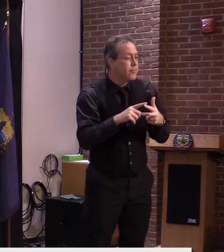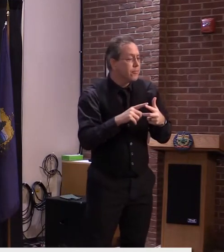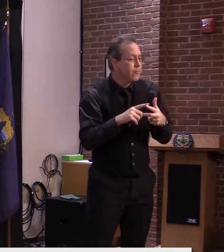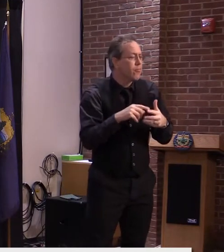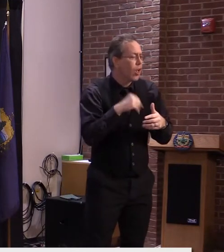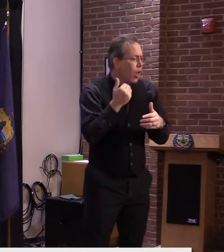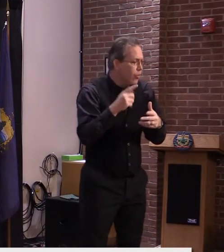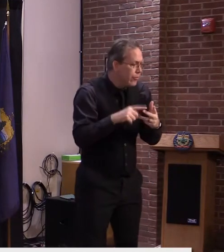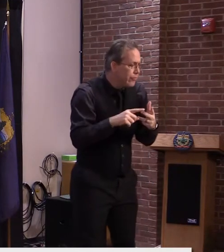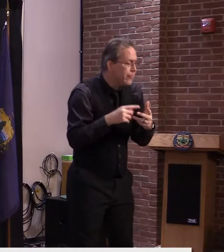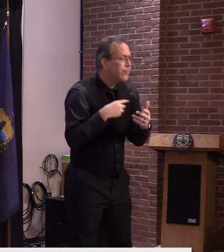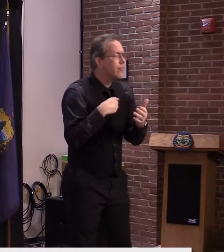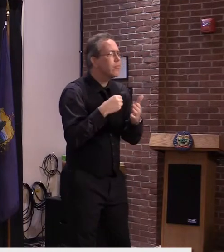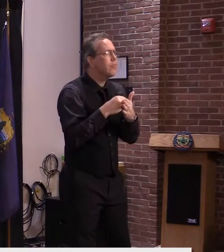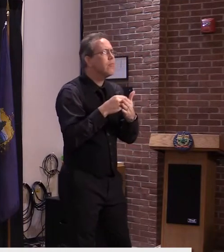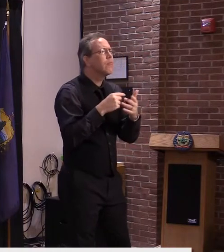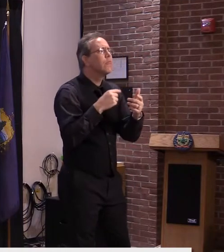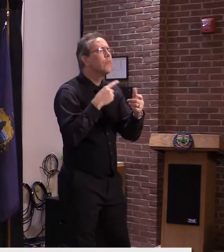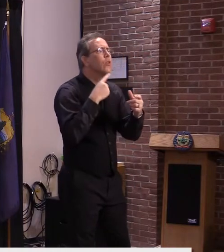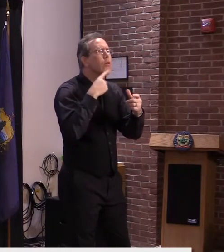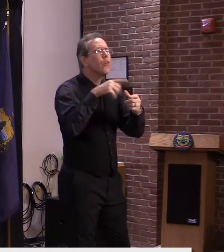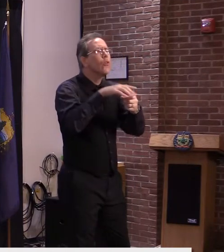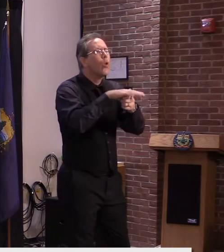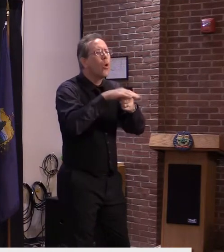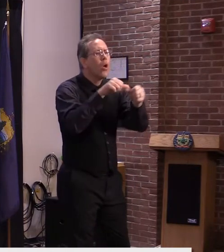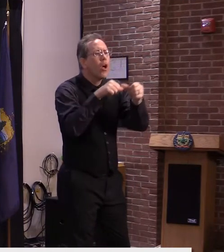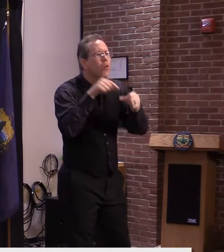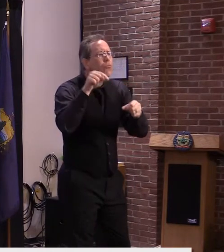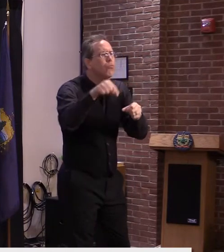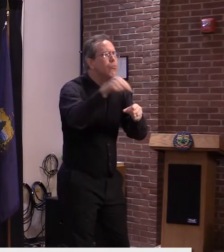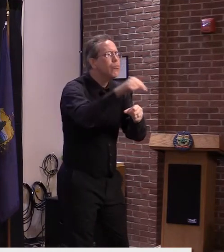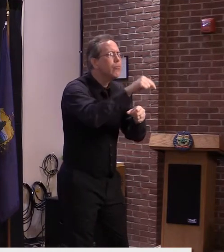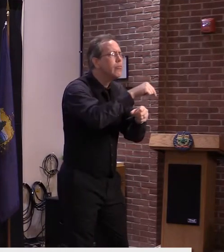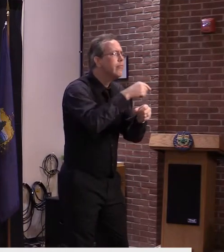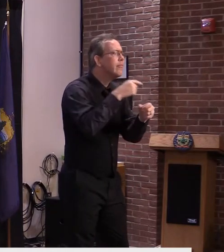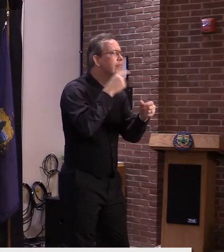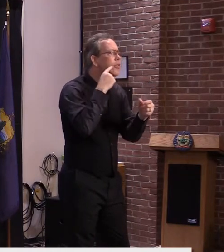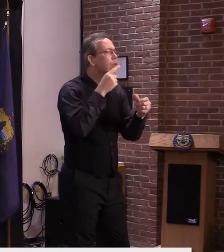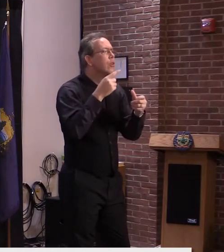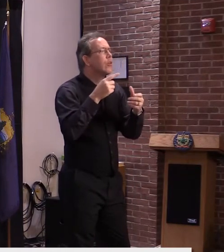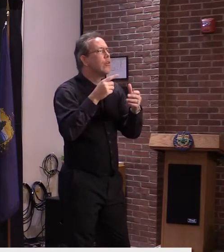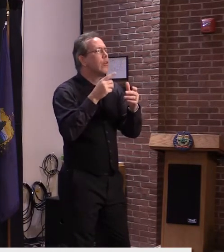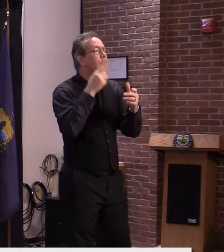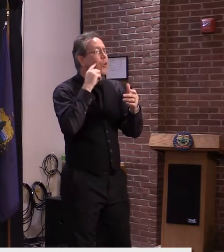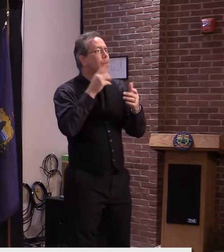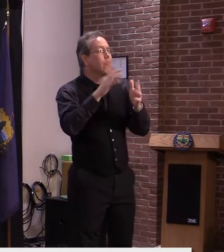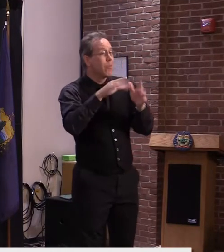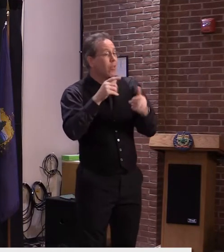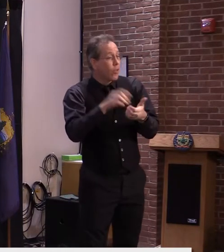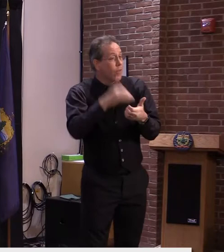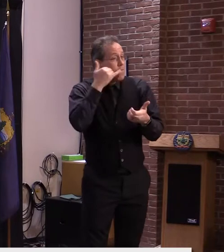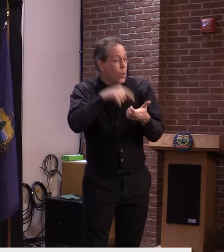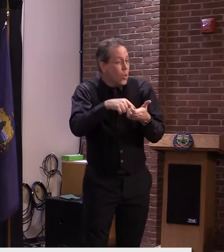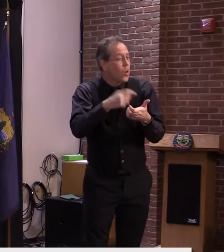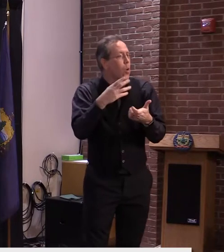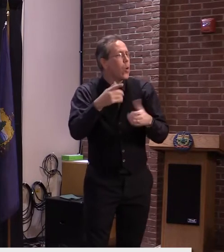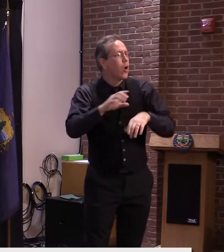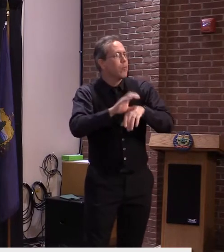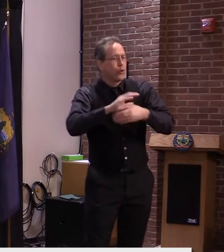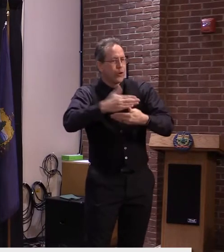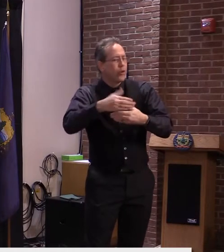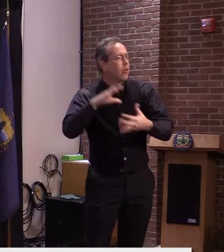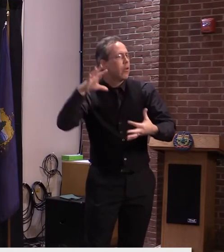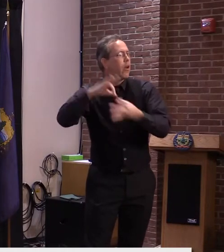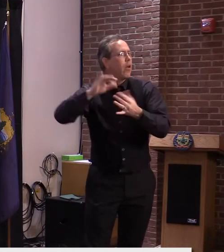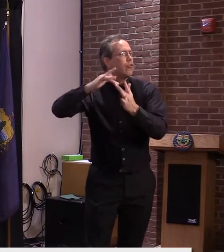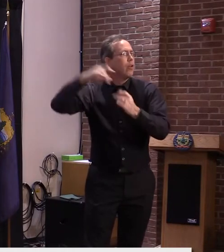improve mobile wireless data services, internet on the go, if you will. This will help with public safety, health,